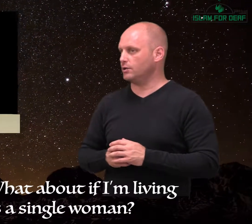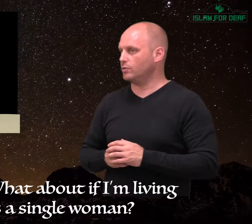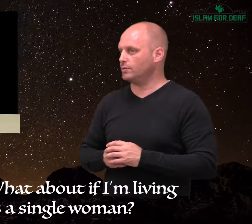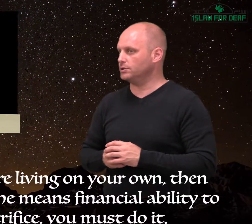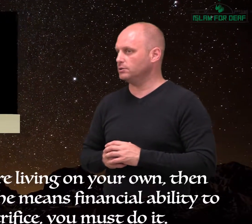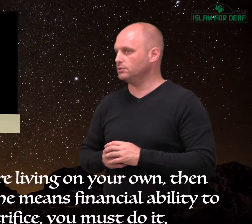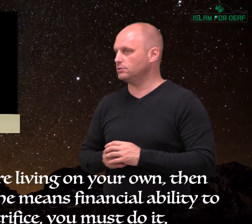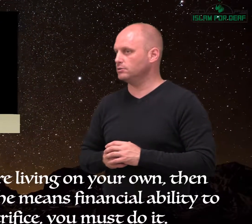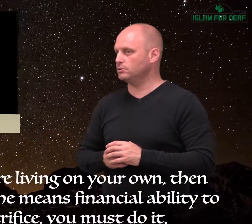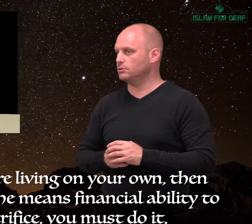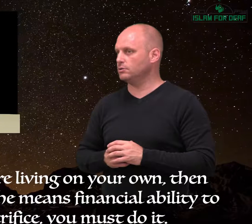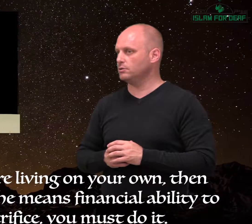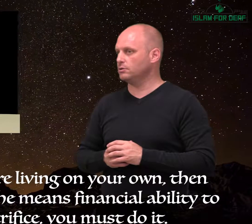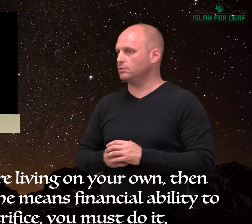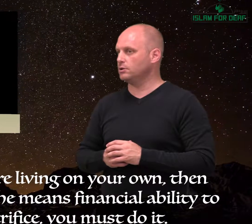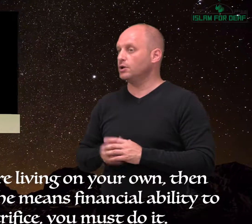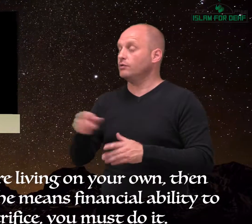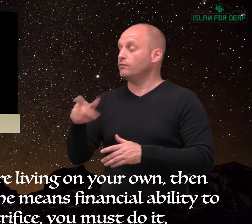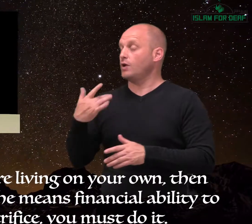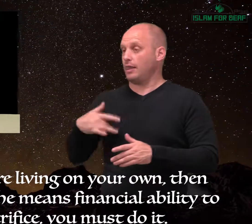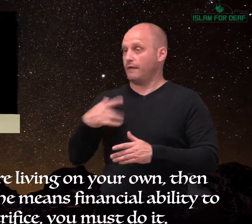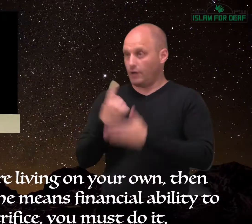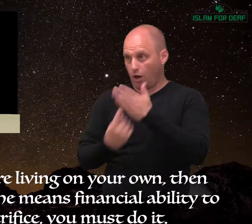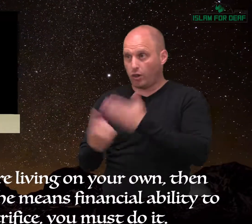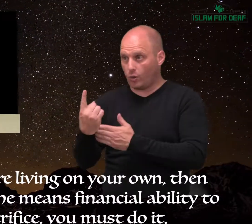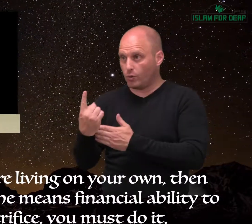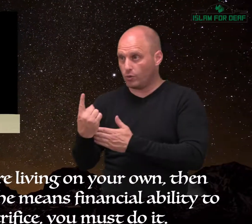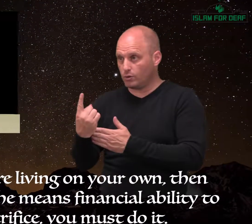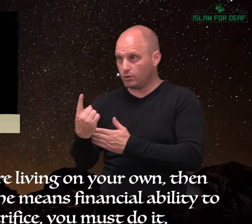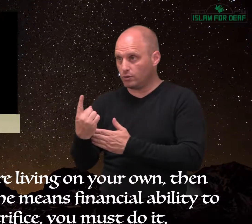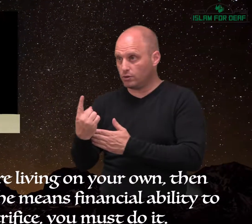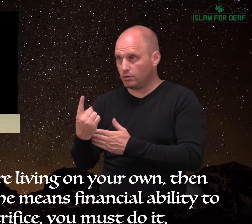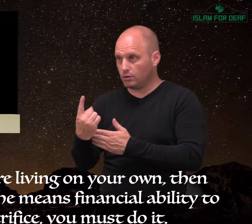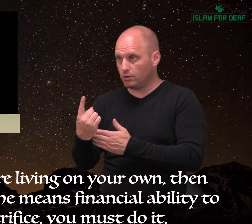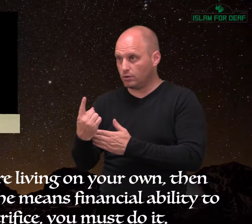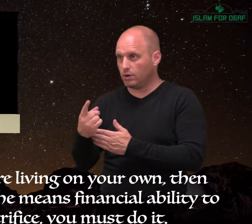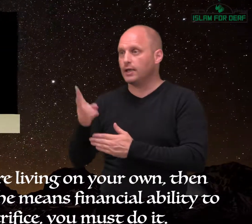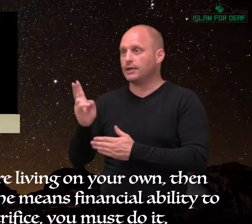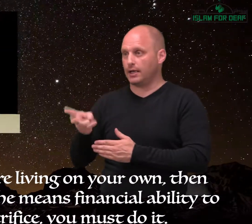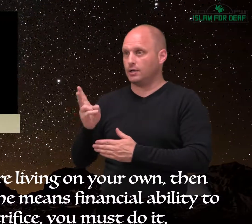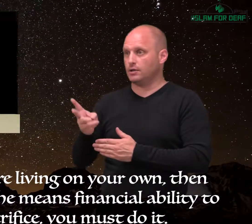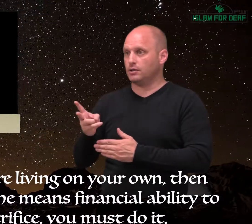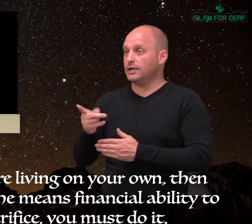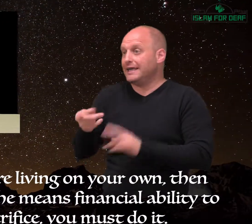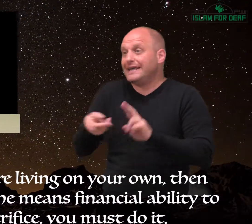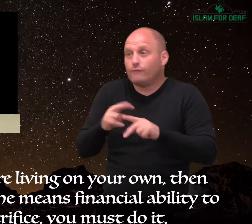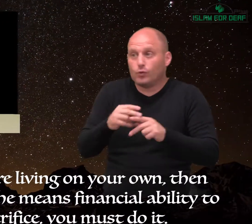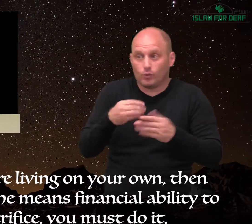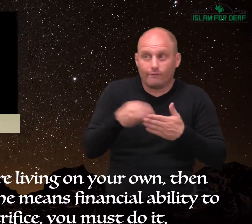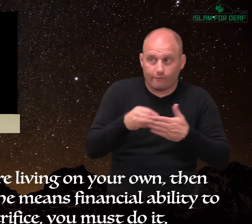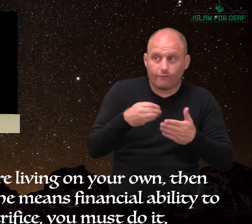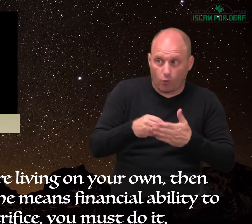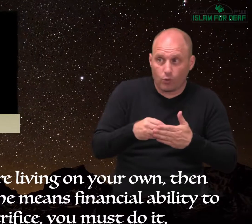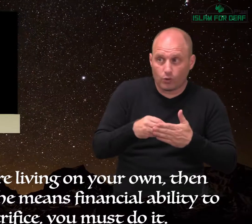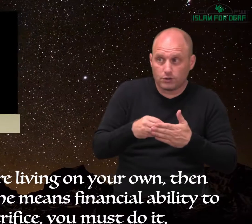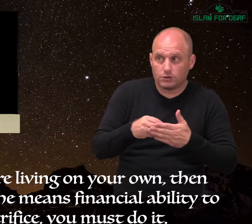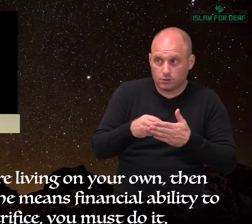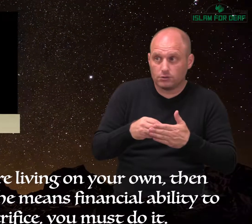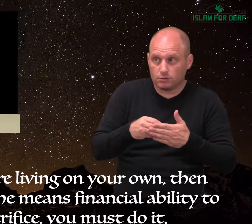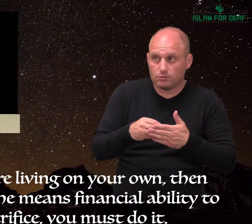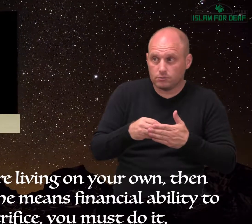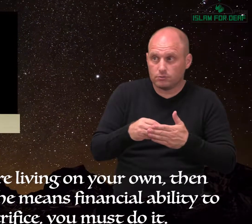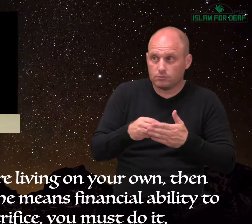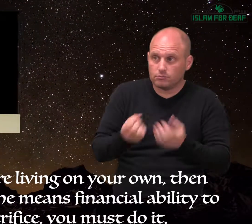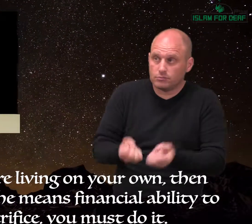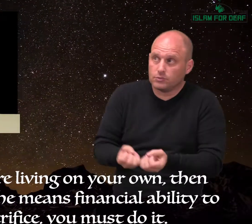a sinful woman? Yeah, if you are living on your own, then again, if you have the means, financial ability to